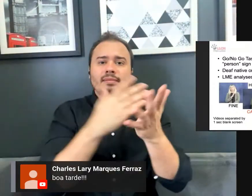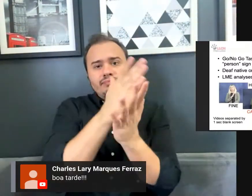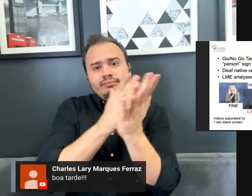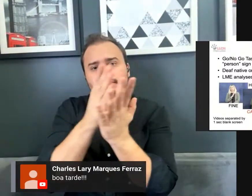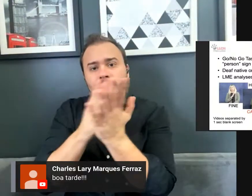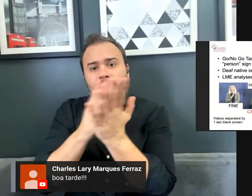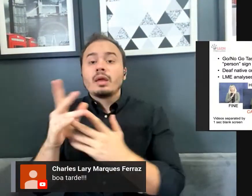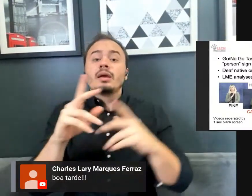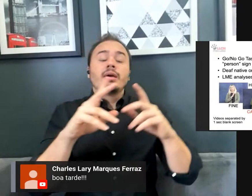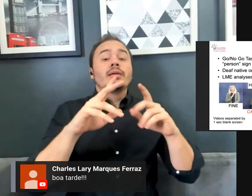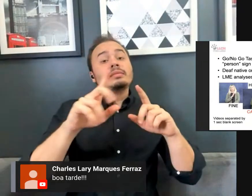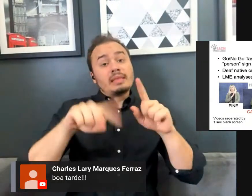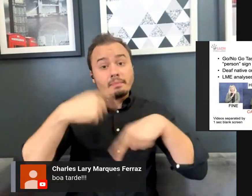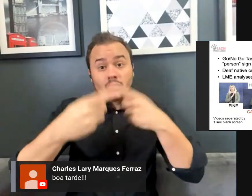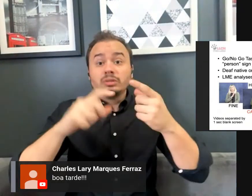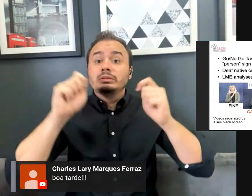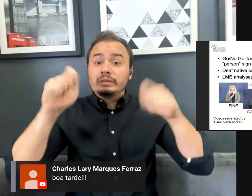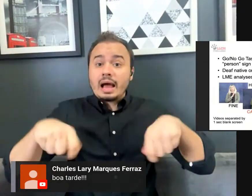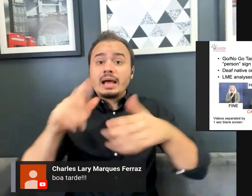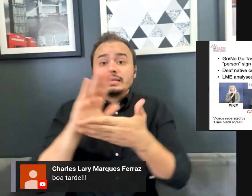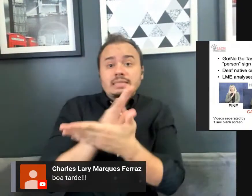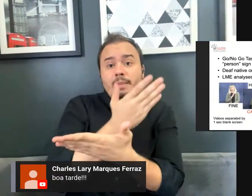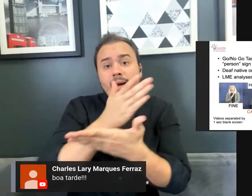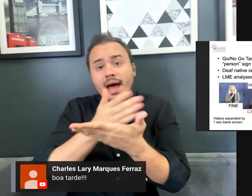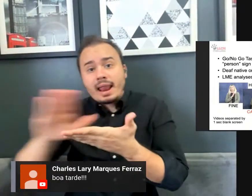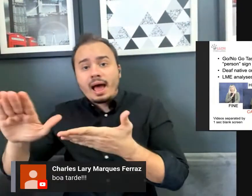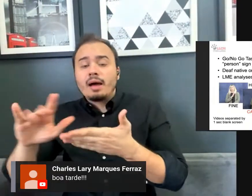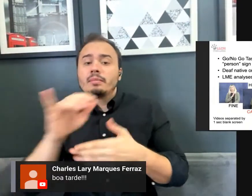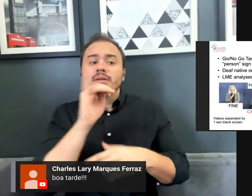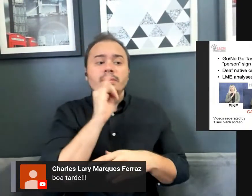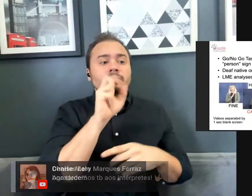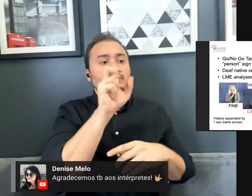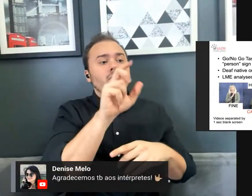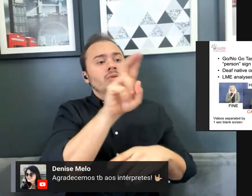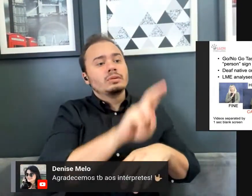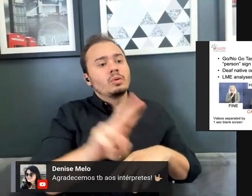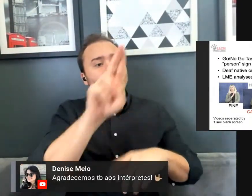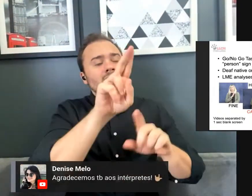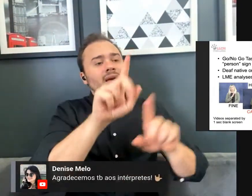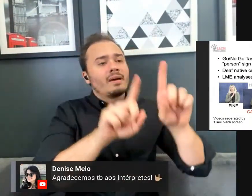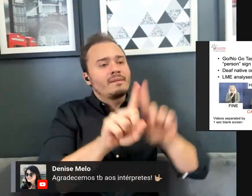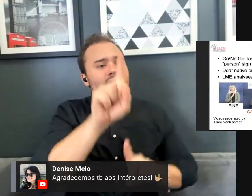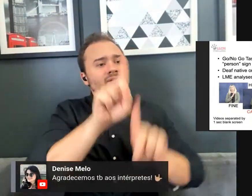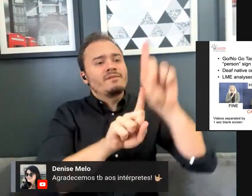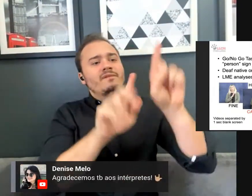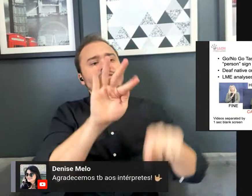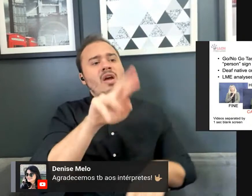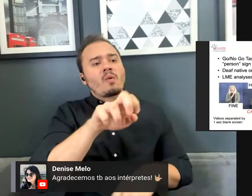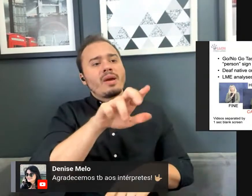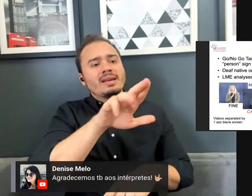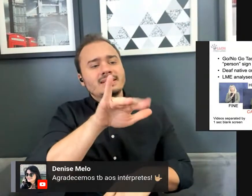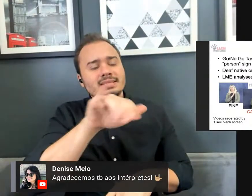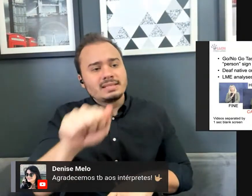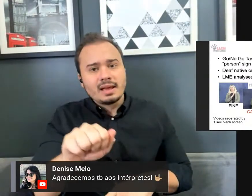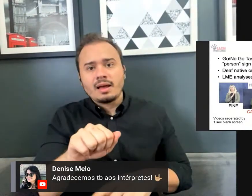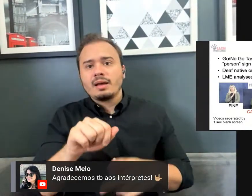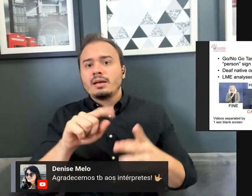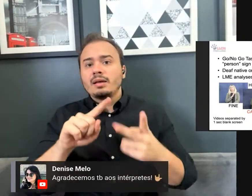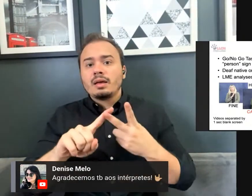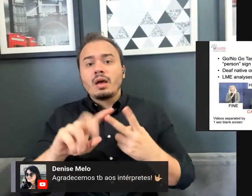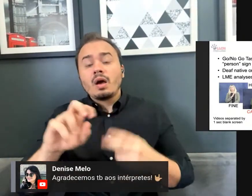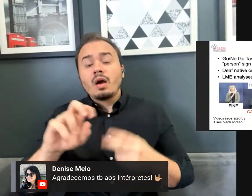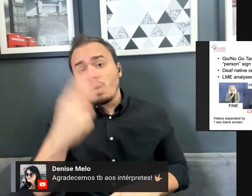concreteness. And for the ERP experts who are out there, normally I say in the room, but who are out there watching